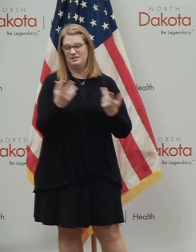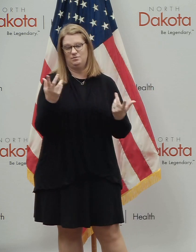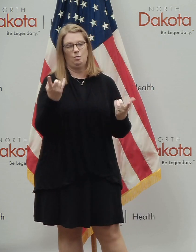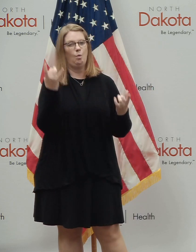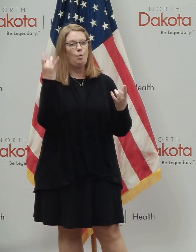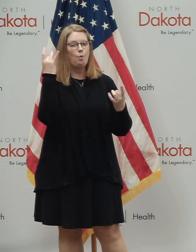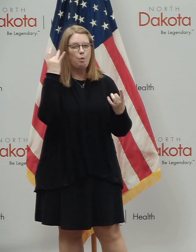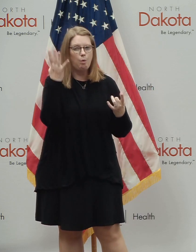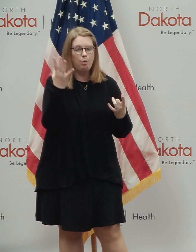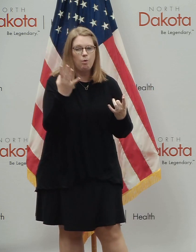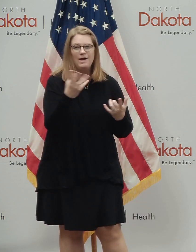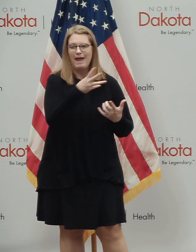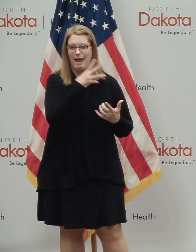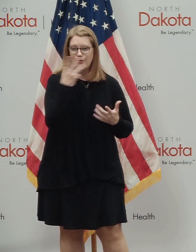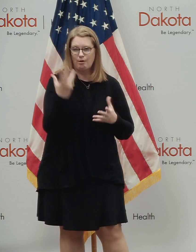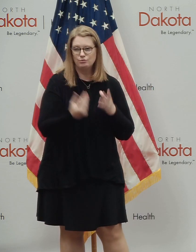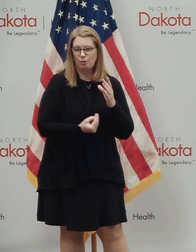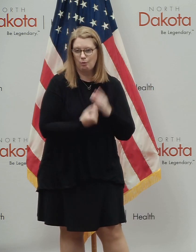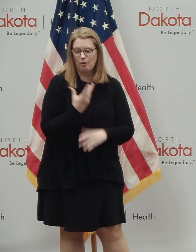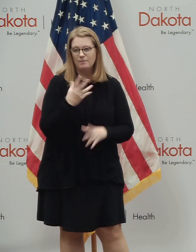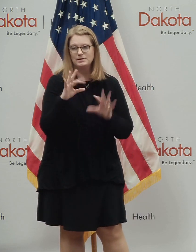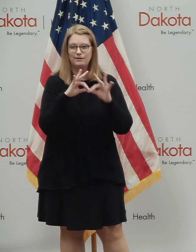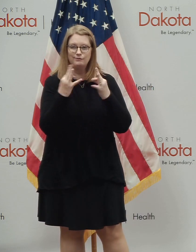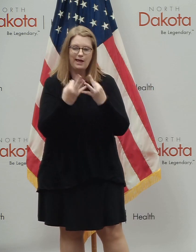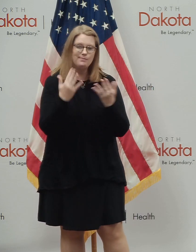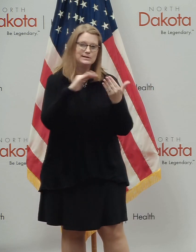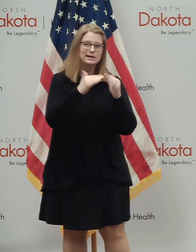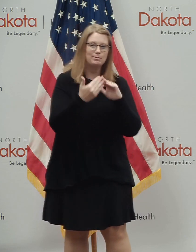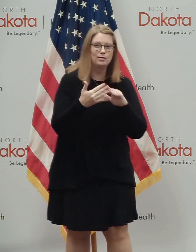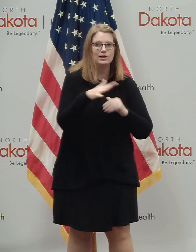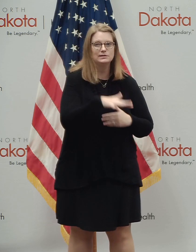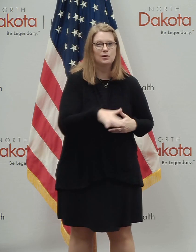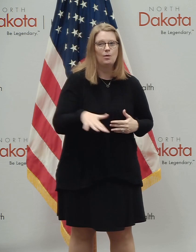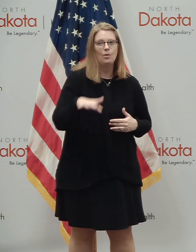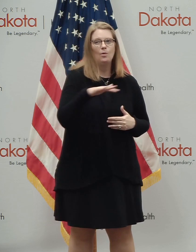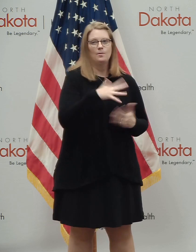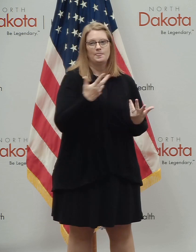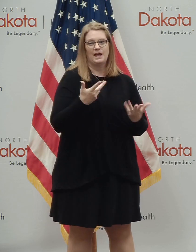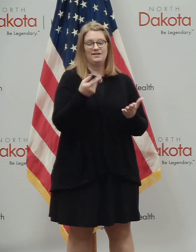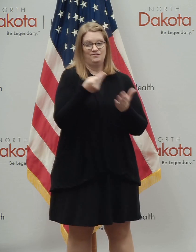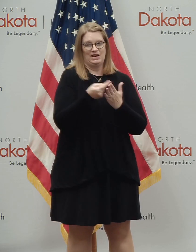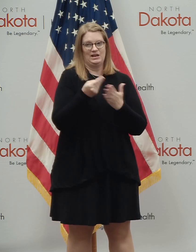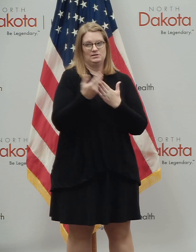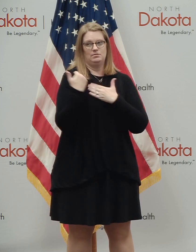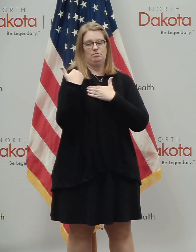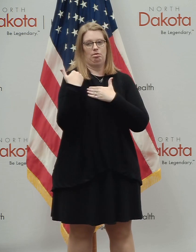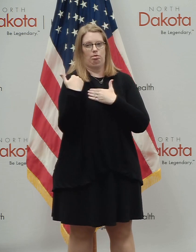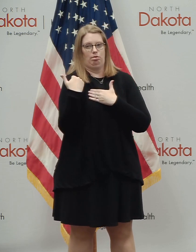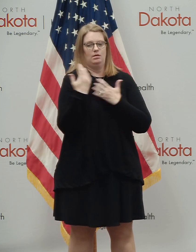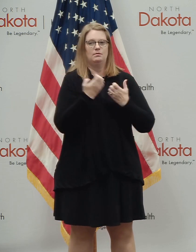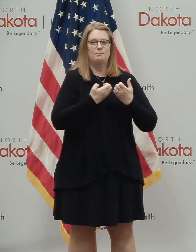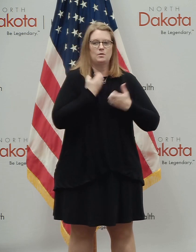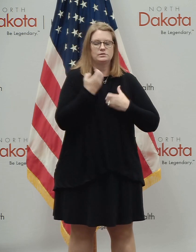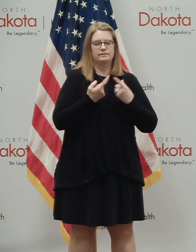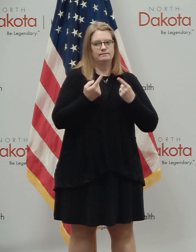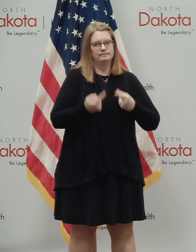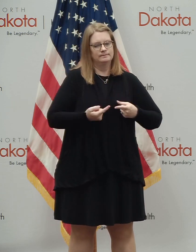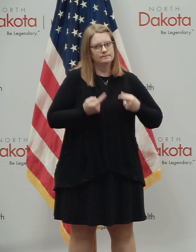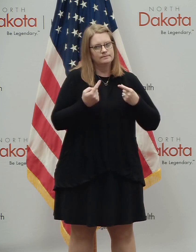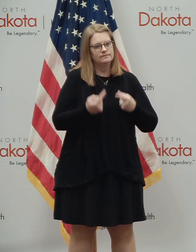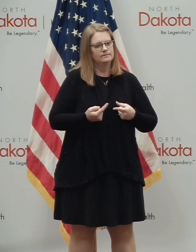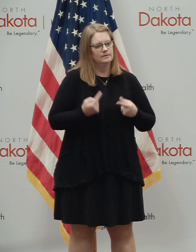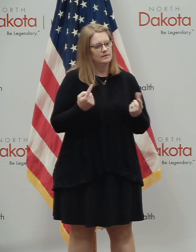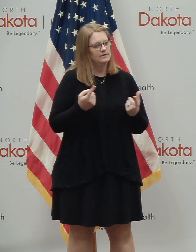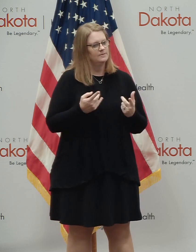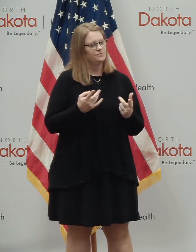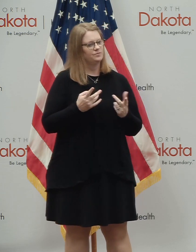of dollars of agricultural crops and families and communities across our state, and it's been financially and emotionally challenged for many North Dakotans